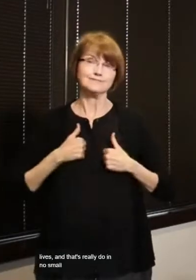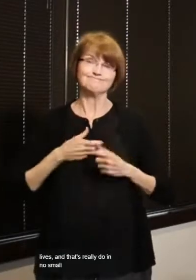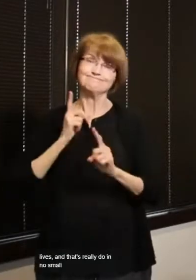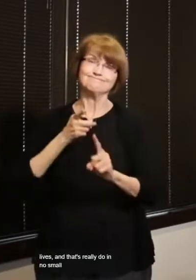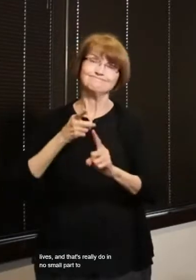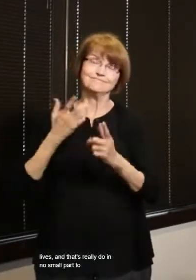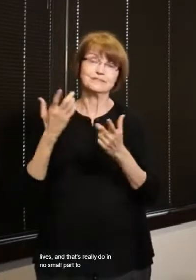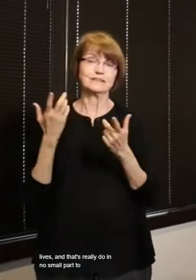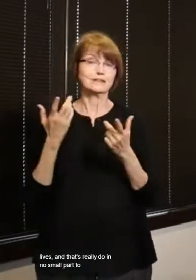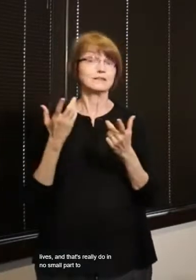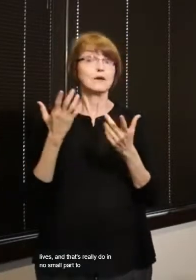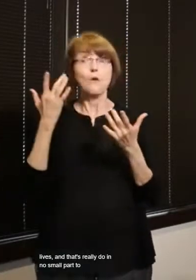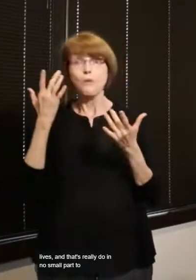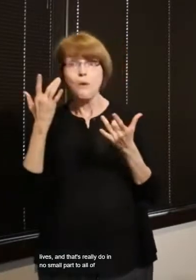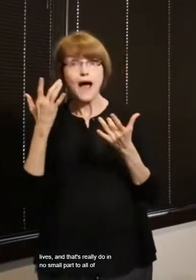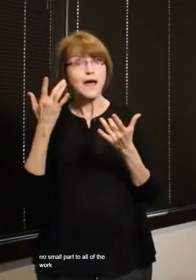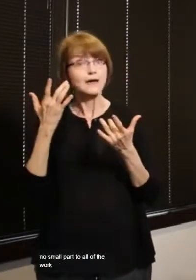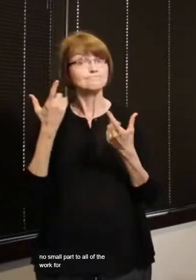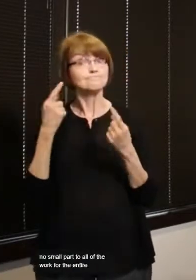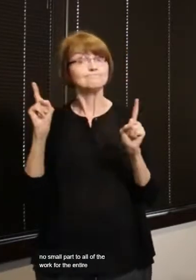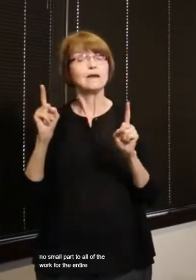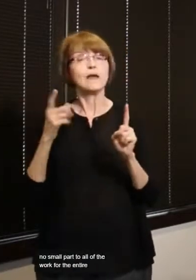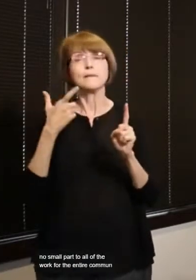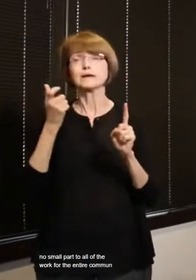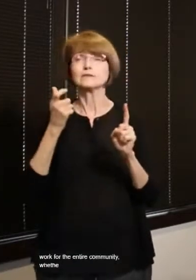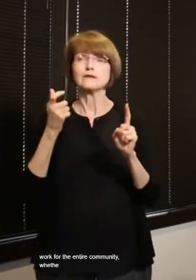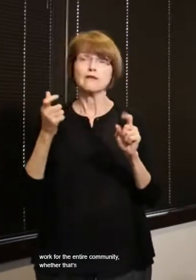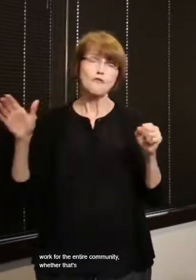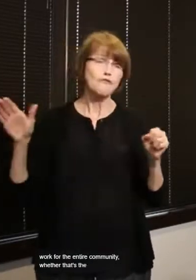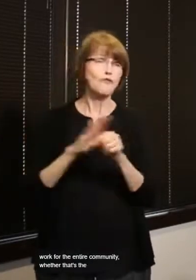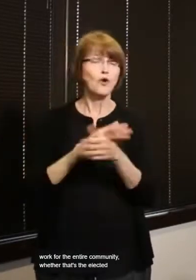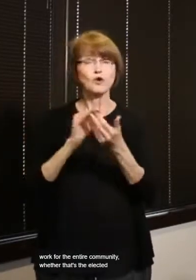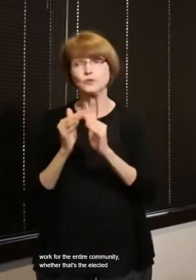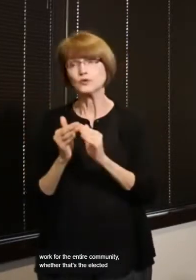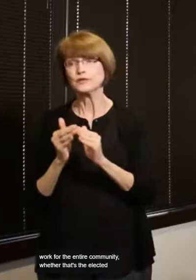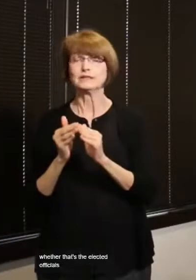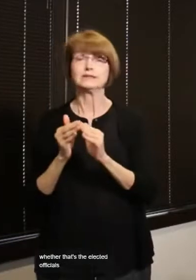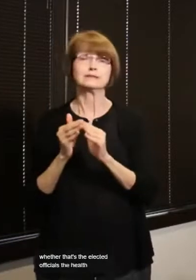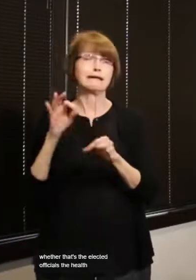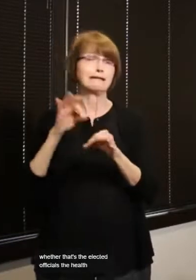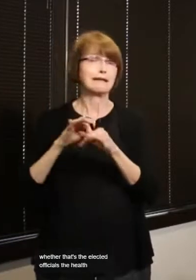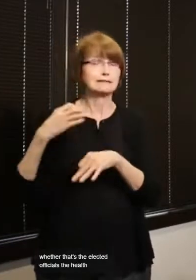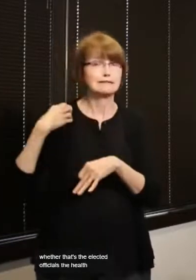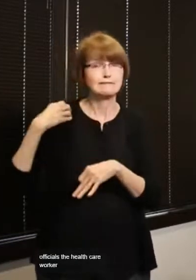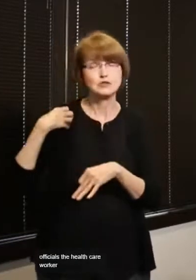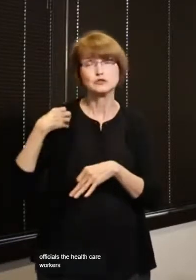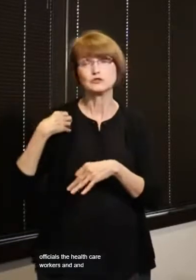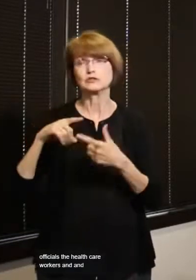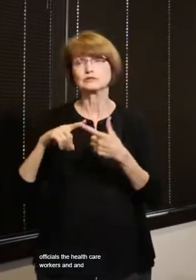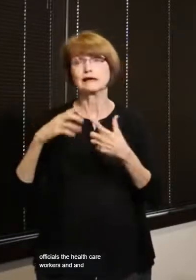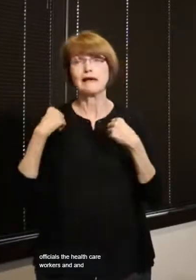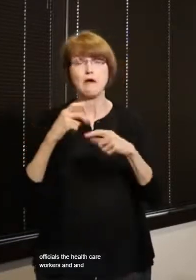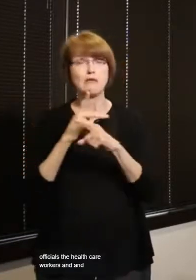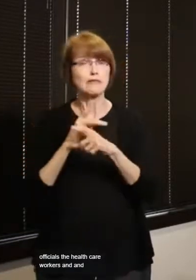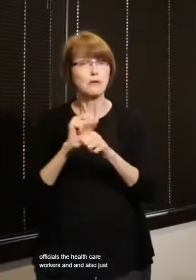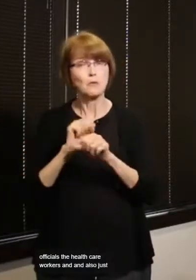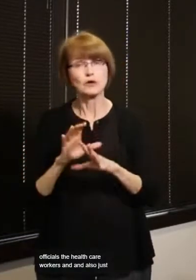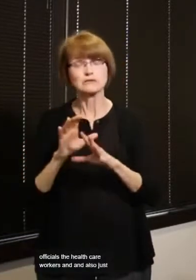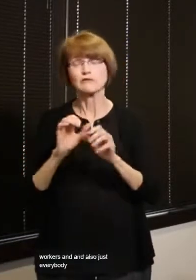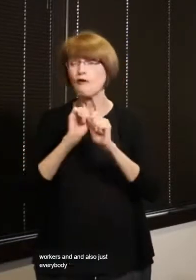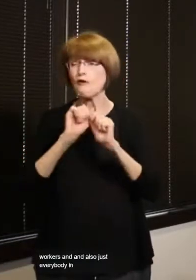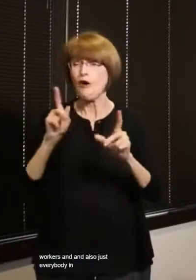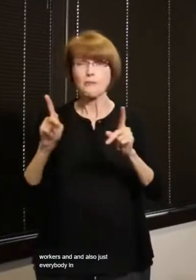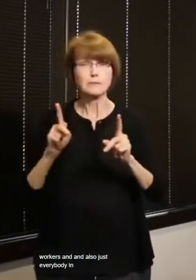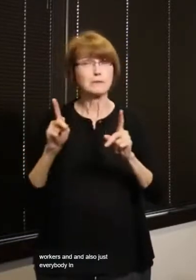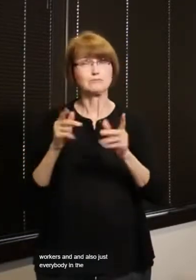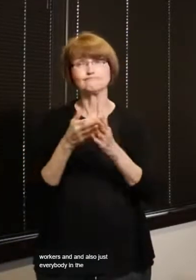part to all of the work from the entire community, whether that's the elected officials, the healthcare workers, and and also just everybody in